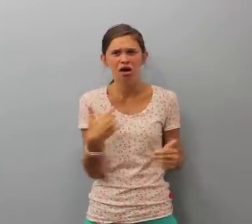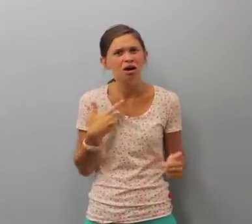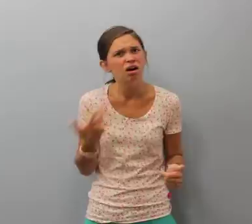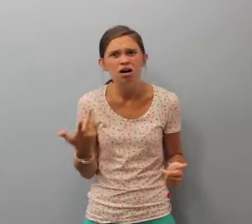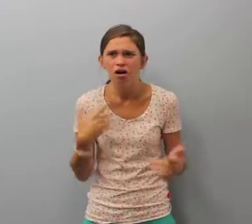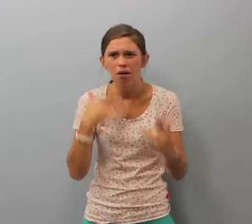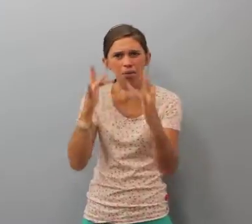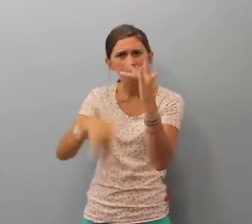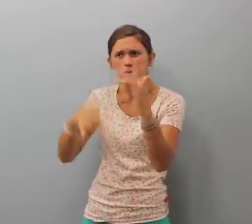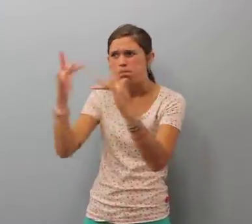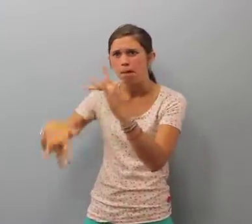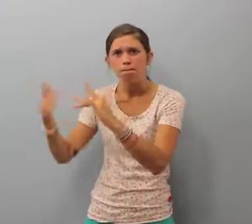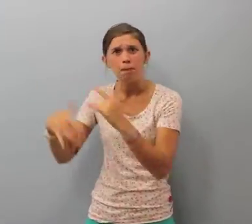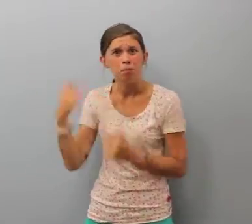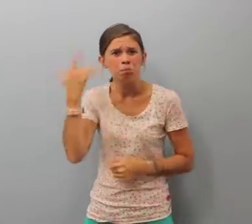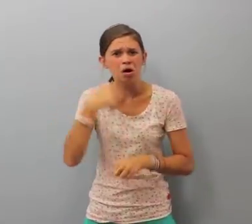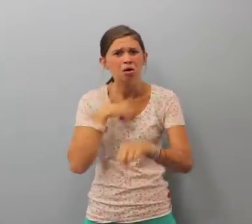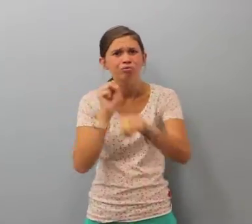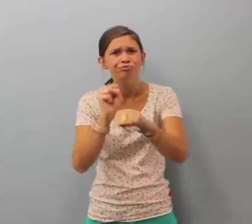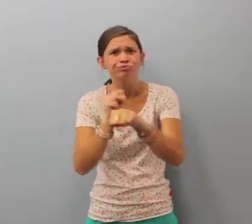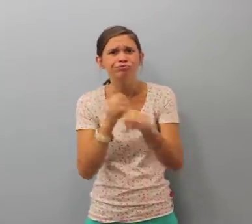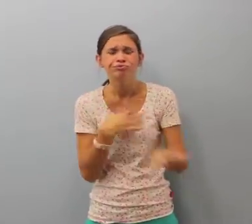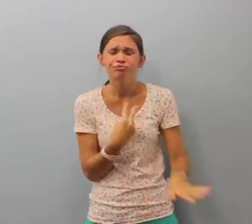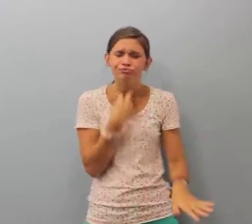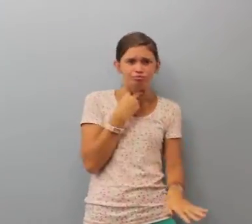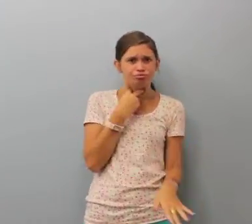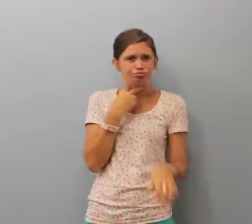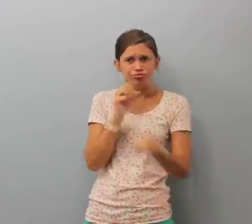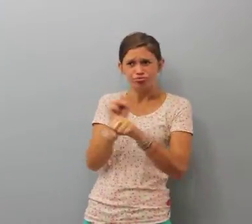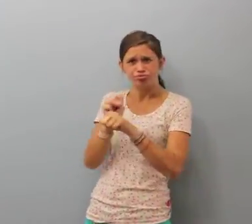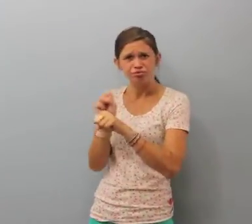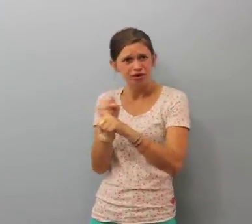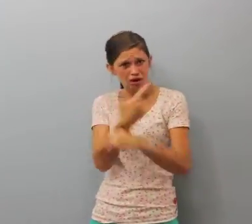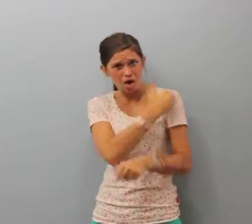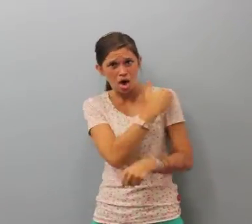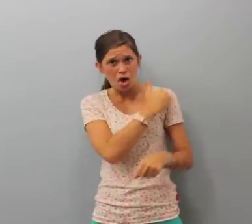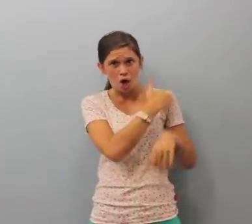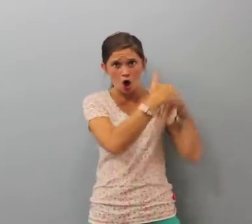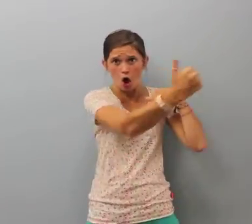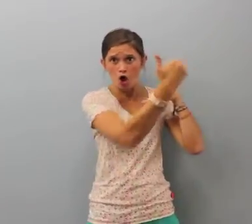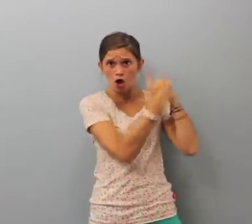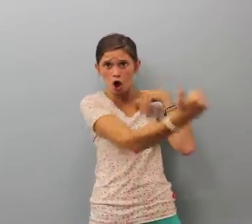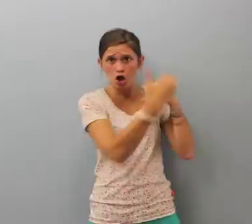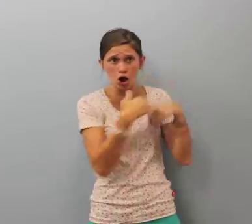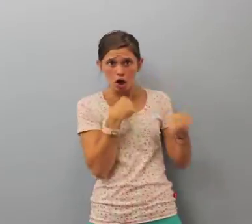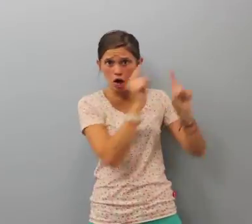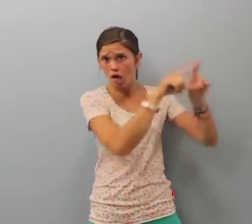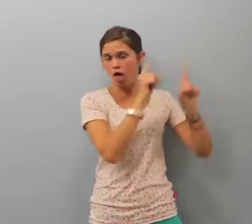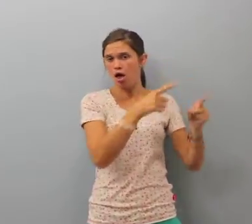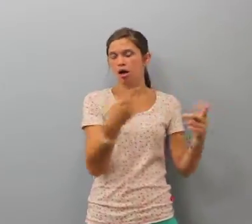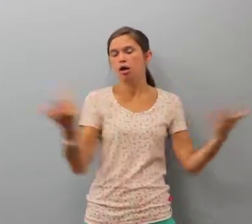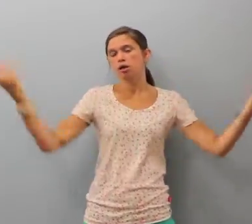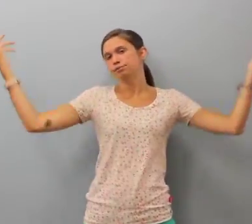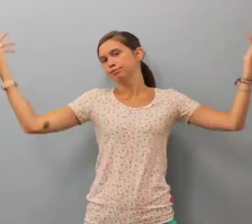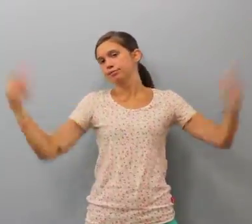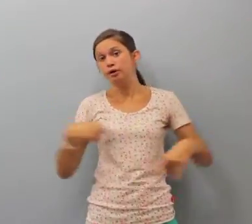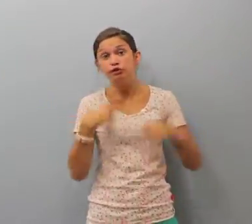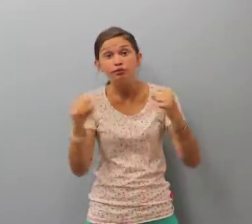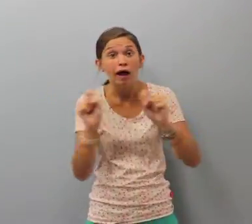actually lives close to her, so it's easy to keep in touch. Erin did mention that she's often working and being called into